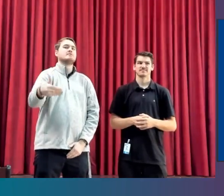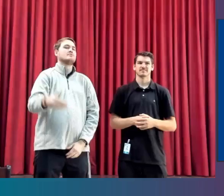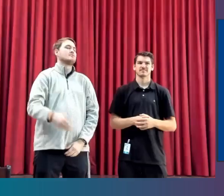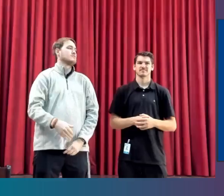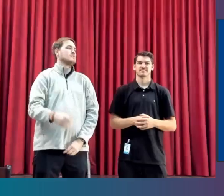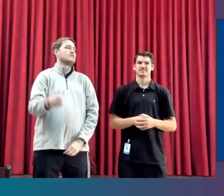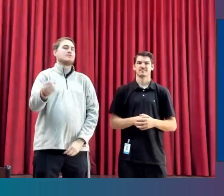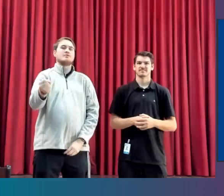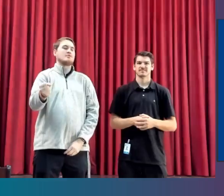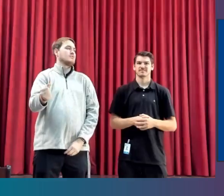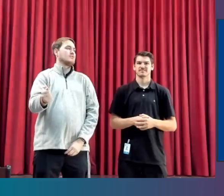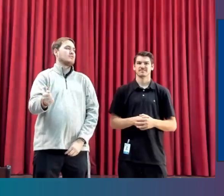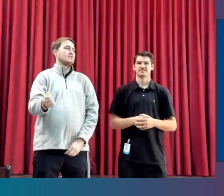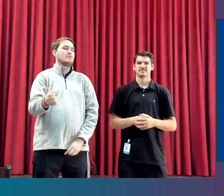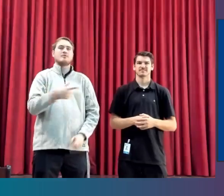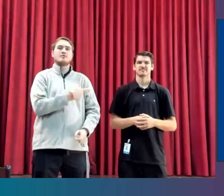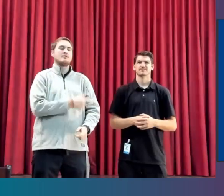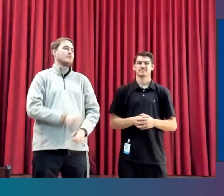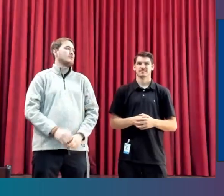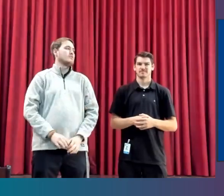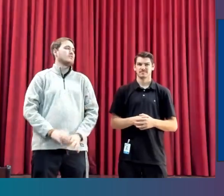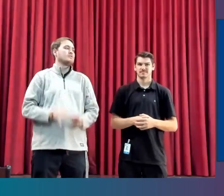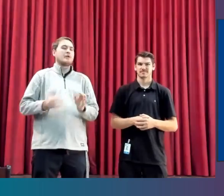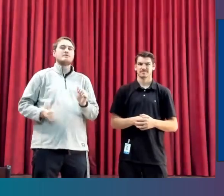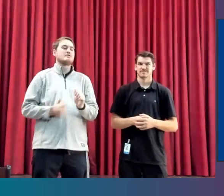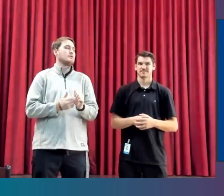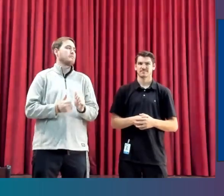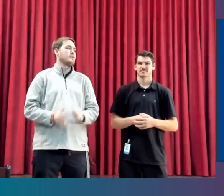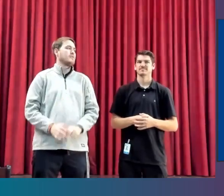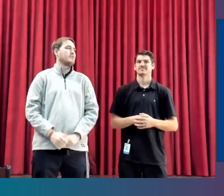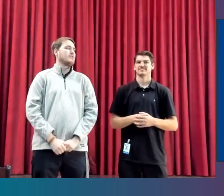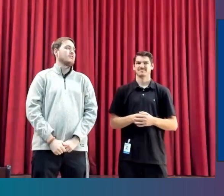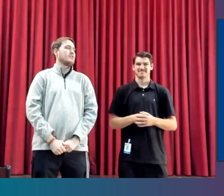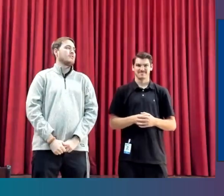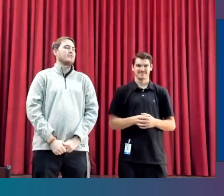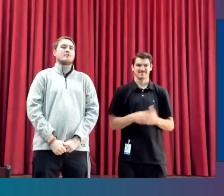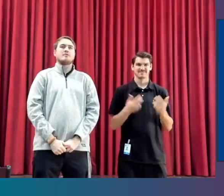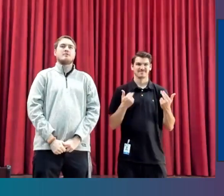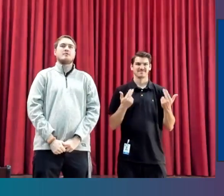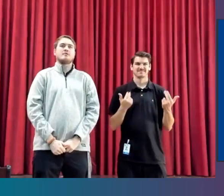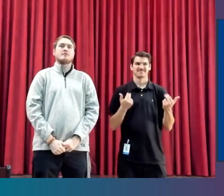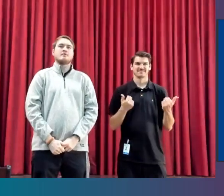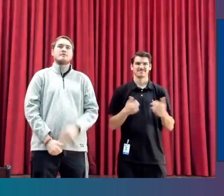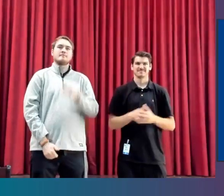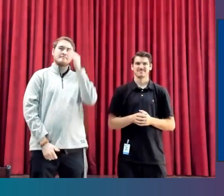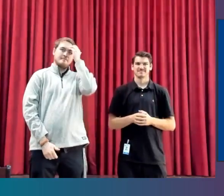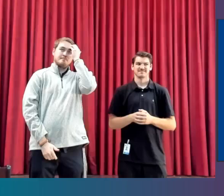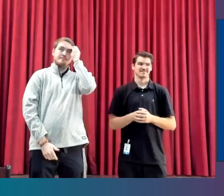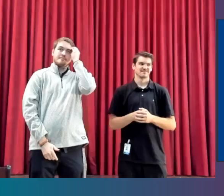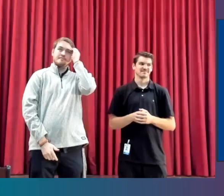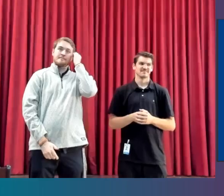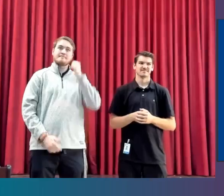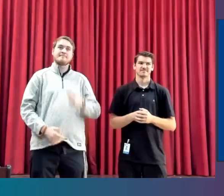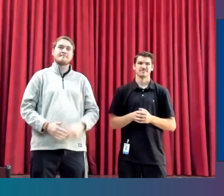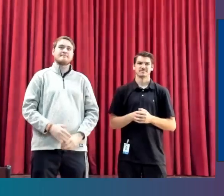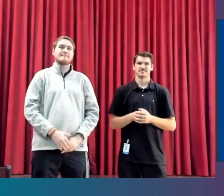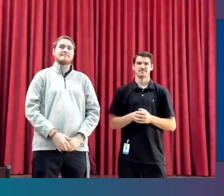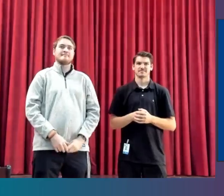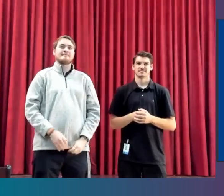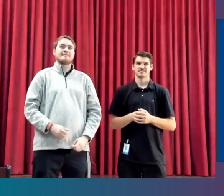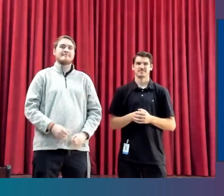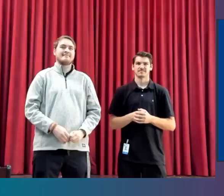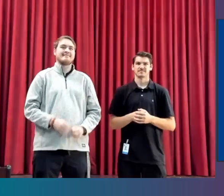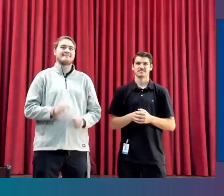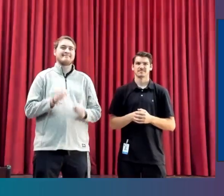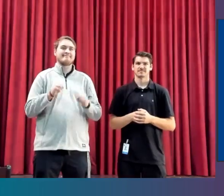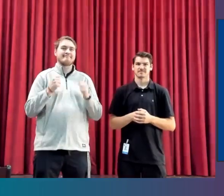want something that's newer, better, cheaper. I don't know. It's a lot to ask, but we've just been having so many problems. We